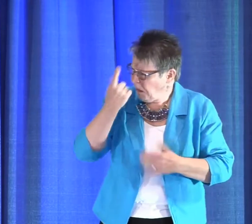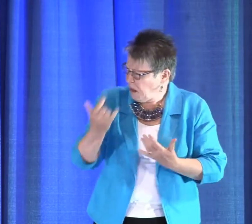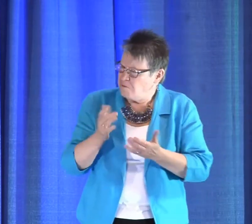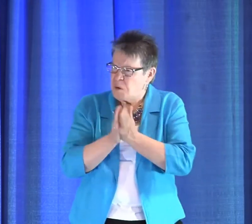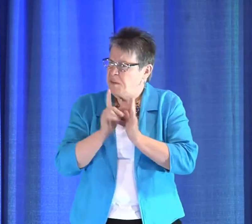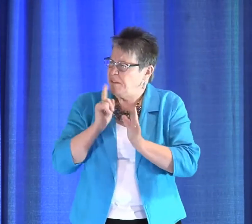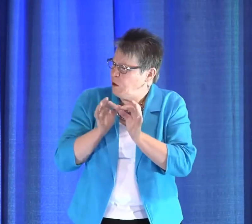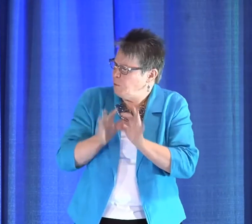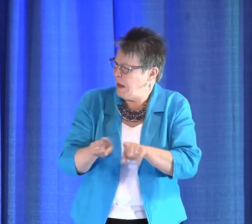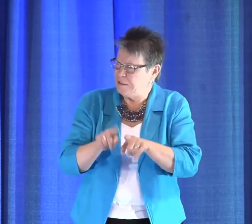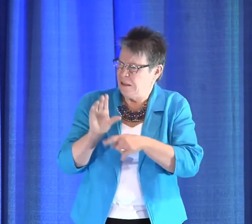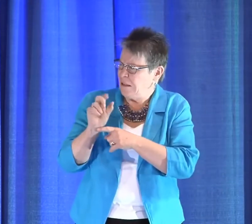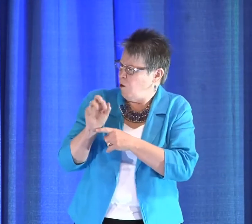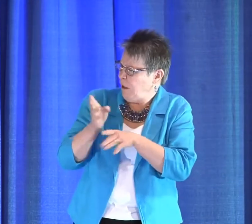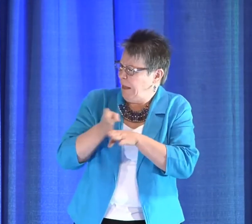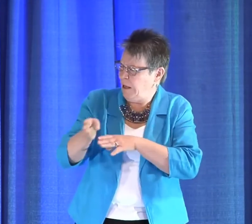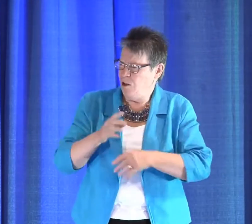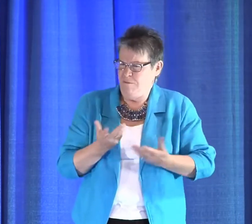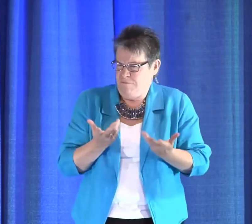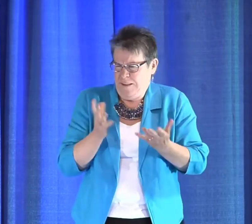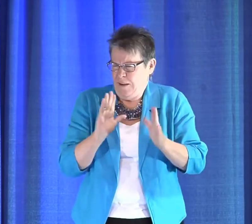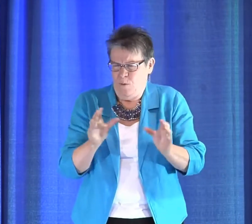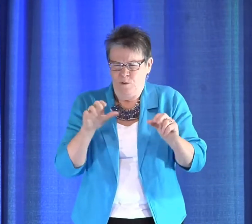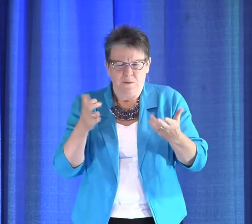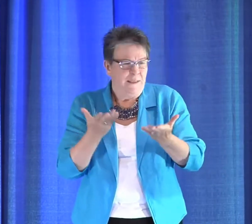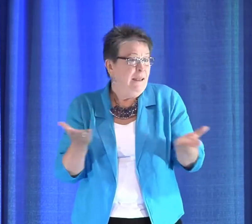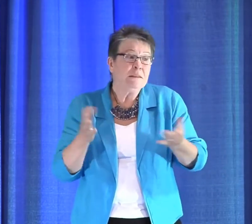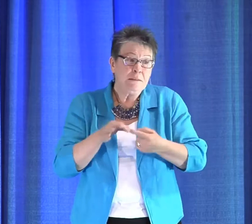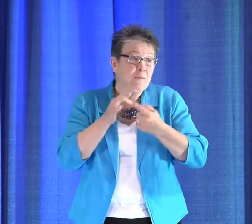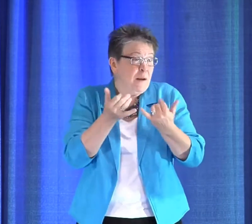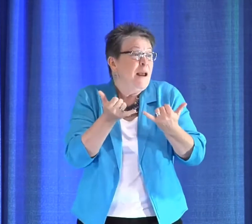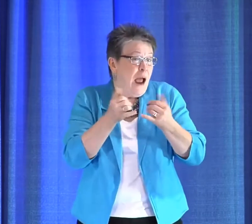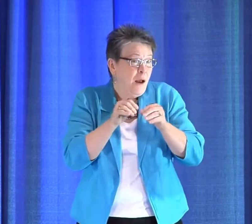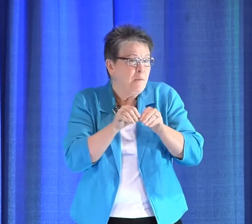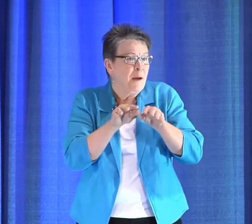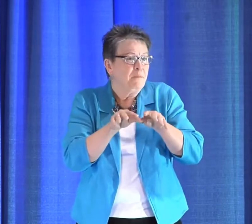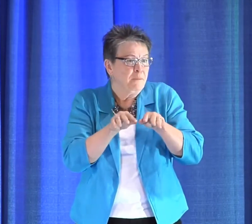I didn't have schooling. This was just what I did.